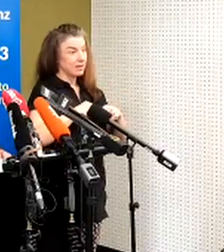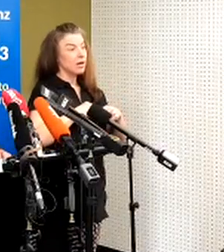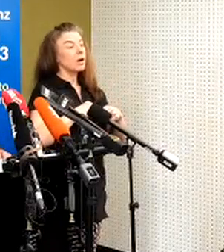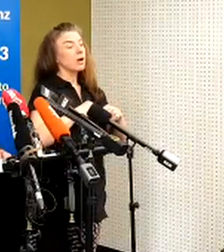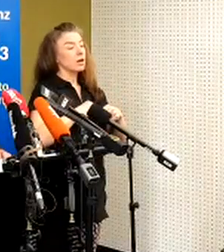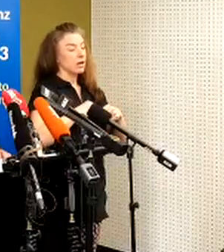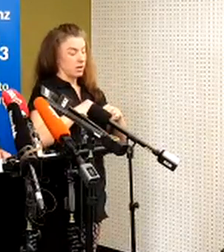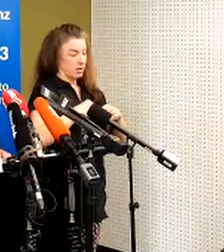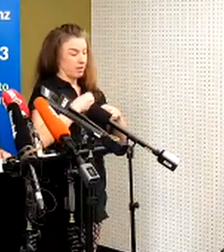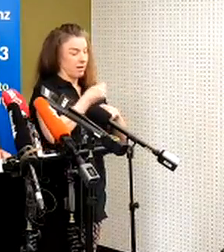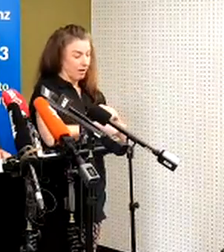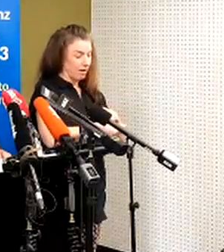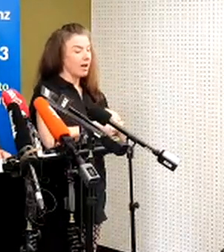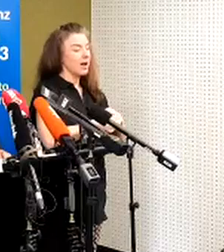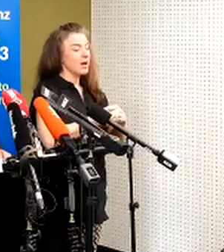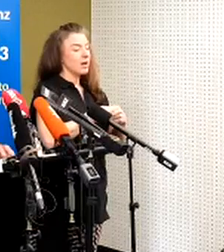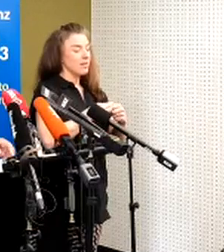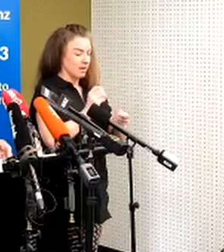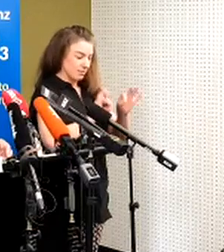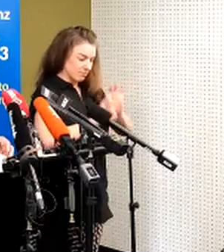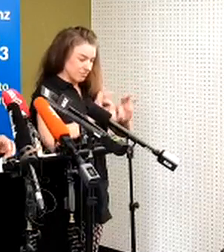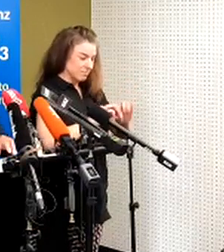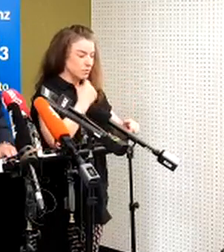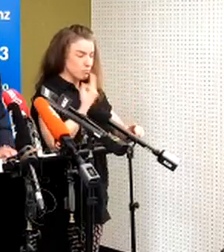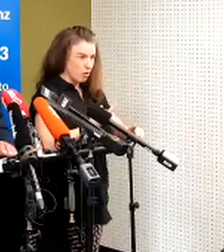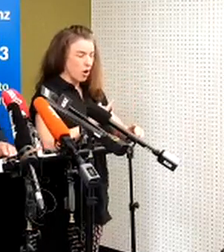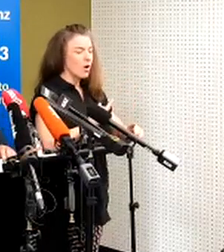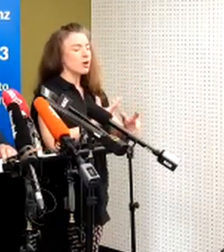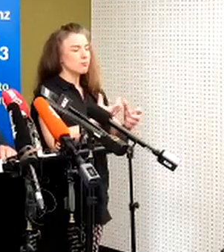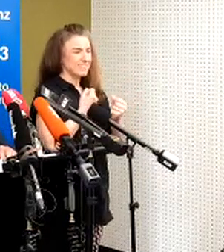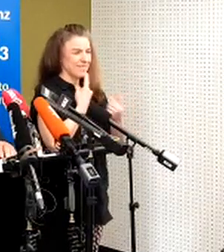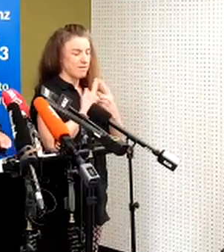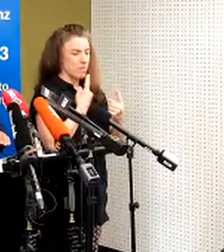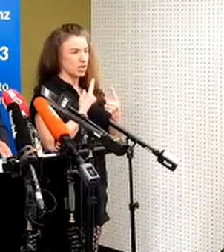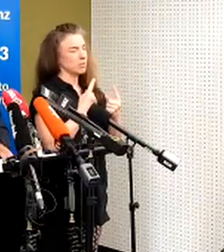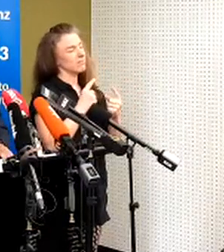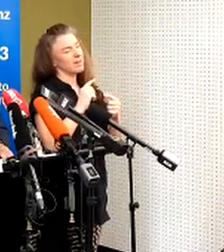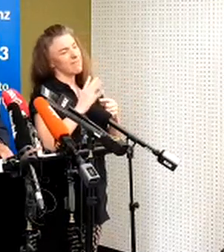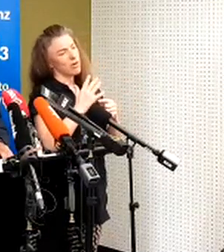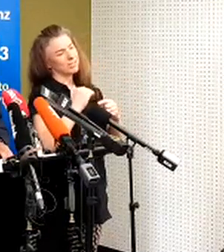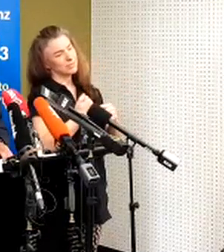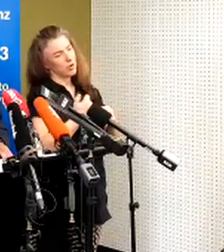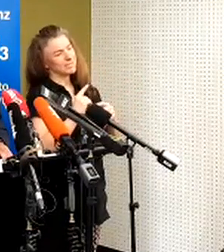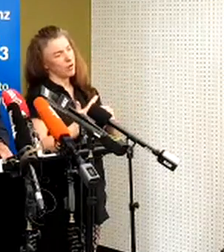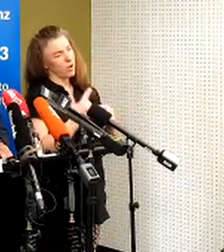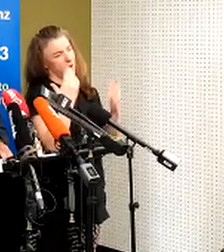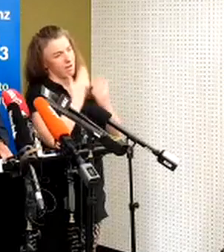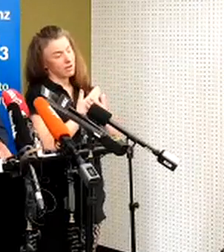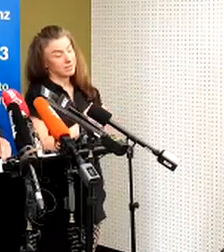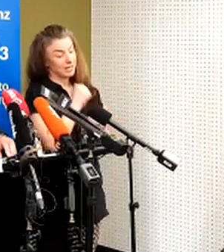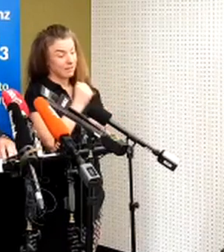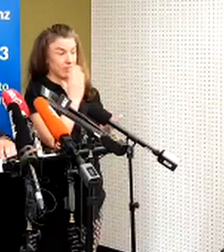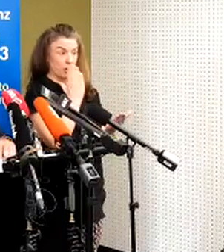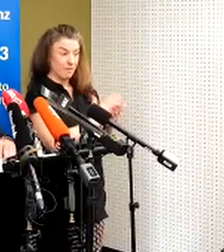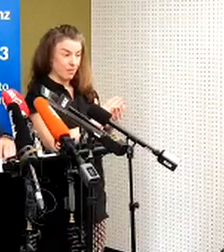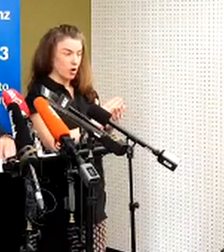run tomorrow, and we get the results in the early evening. If the case is positive, the lab then has to contact